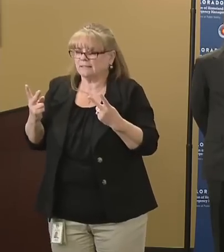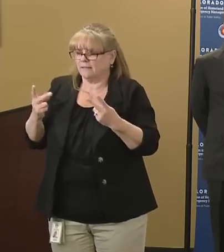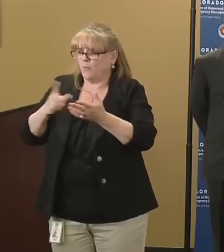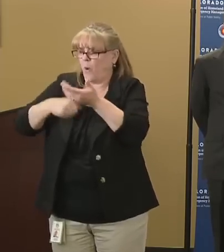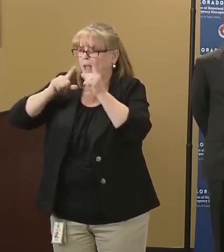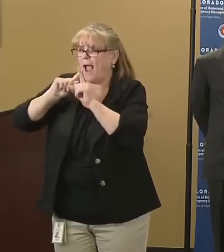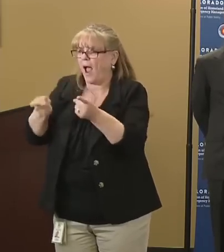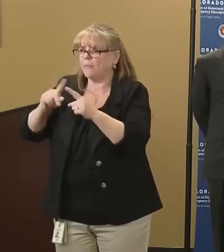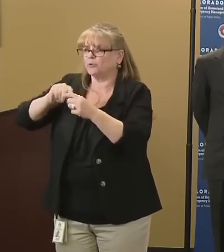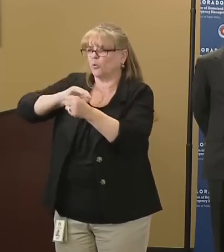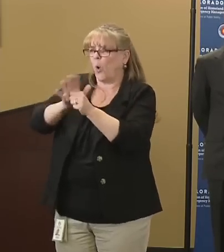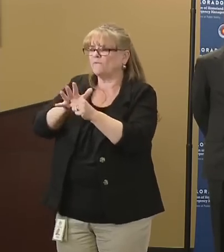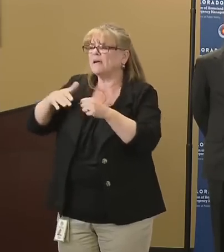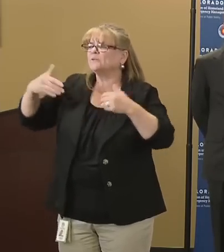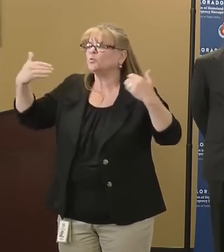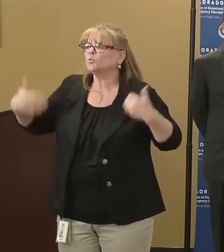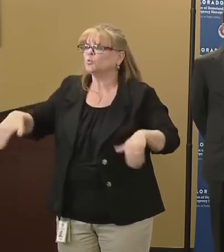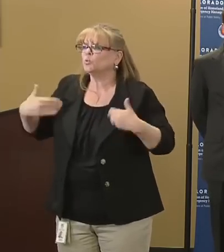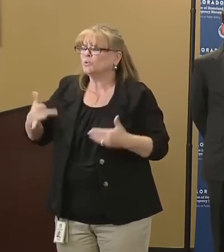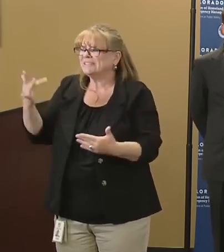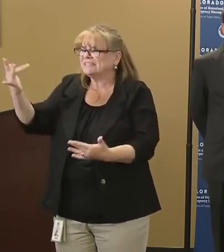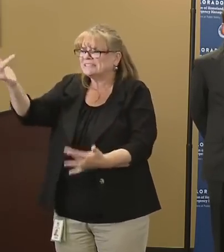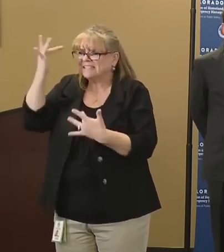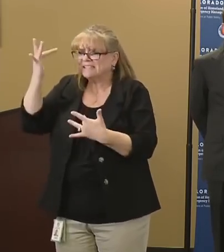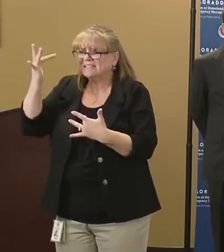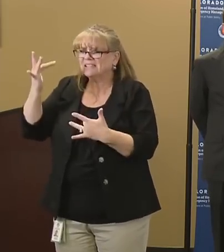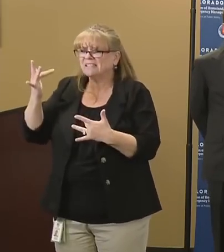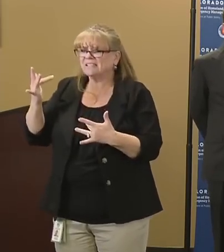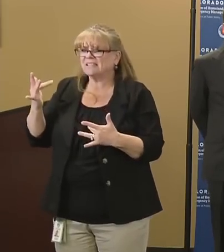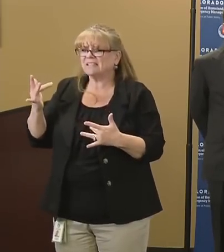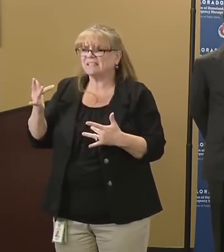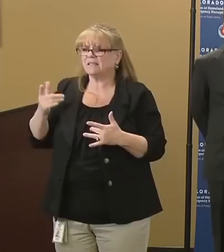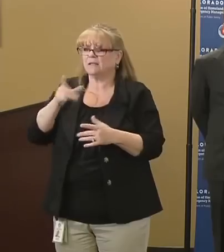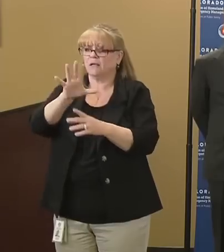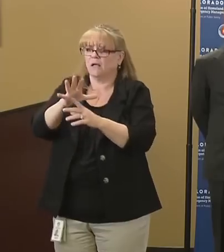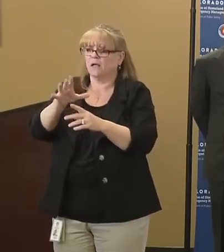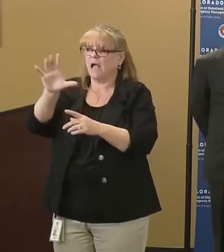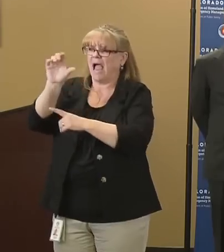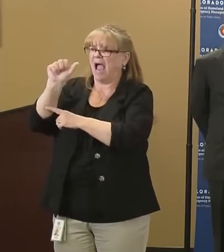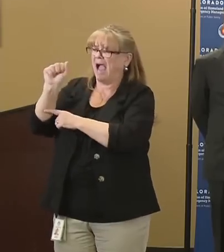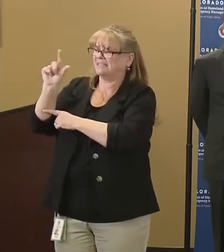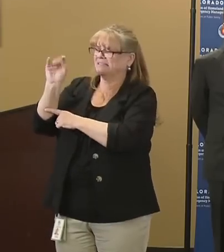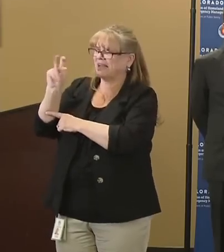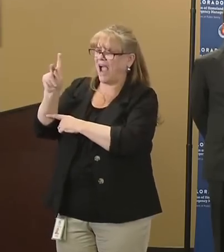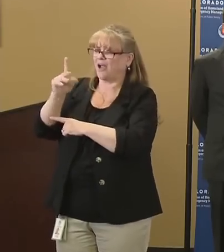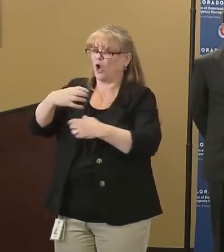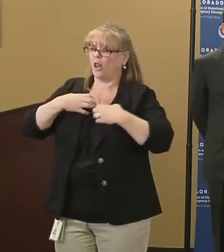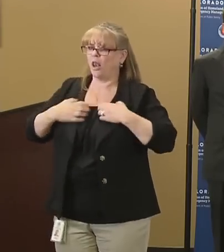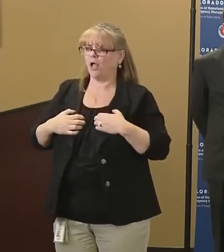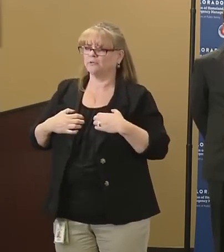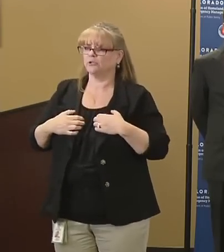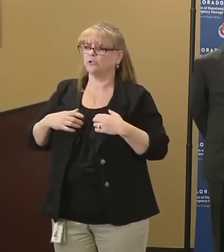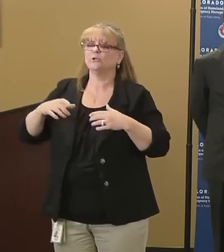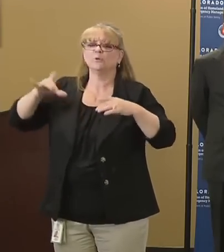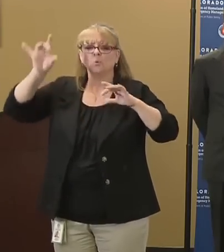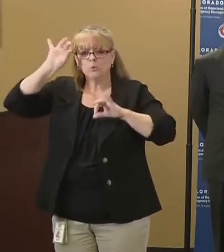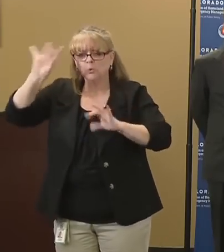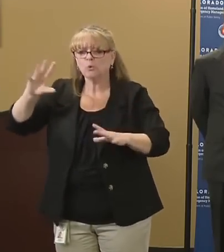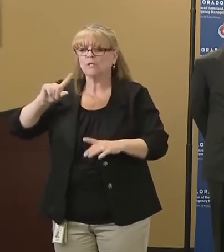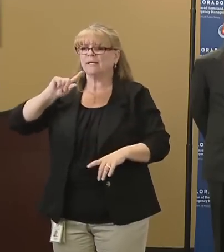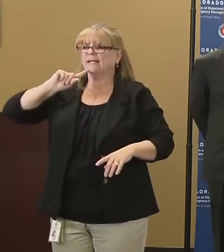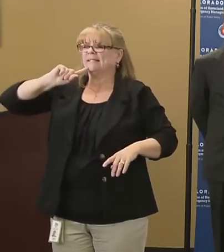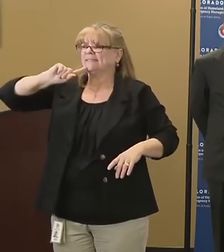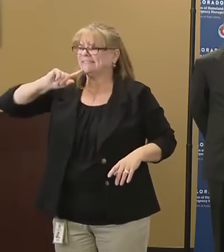illness that injures the lungs and causes a severe viral pneumonia, or something called the acute respiratory distress syndrome,